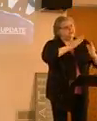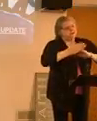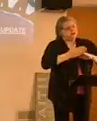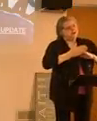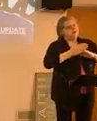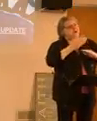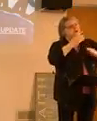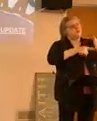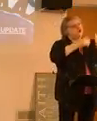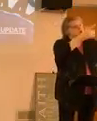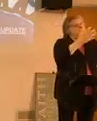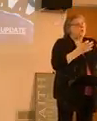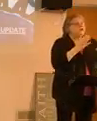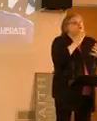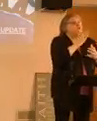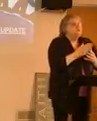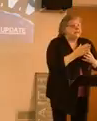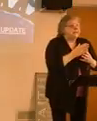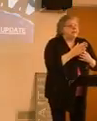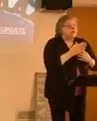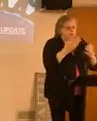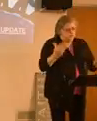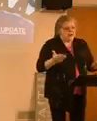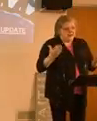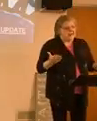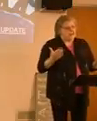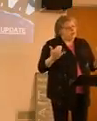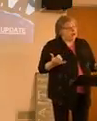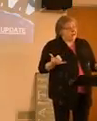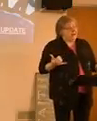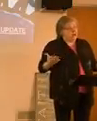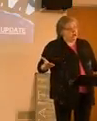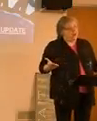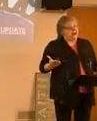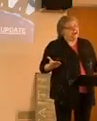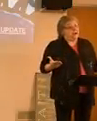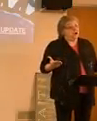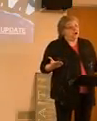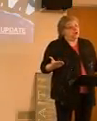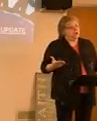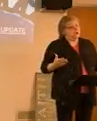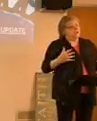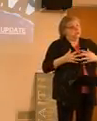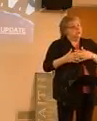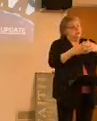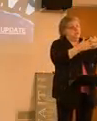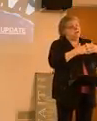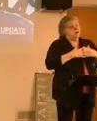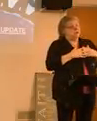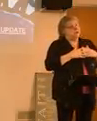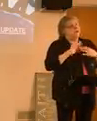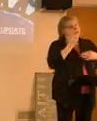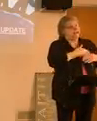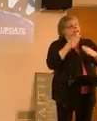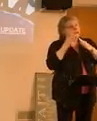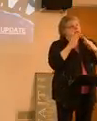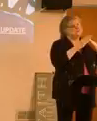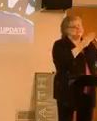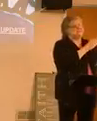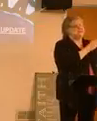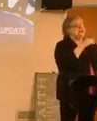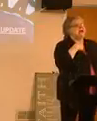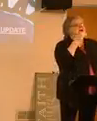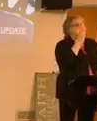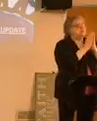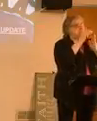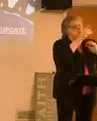in our day-to-day lives right here in North America, right here in the Sterling Heights area. And I pray